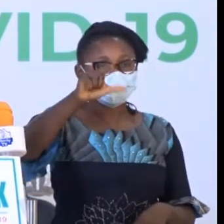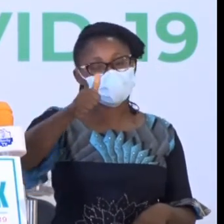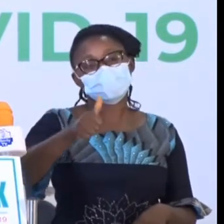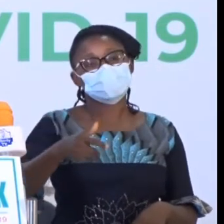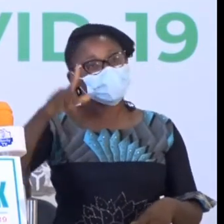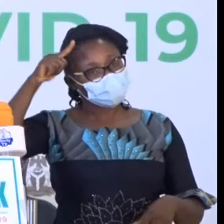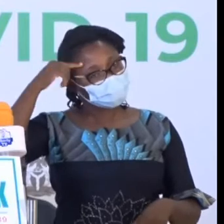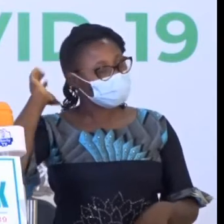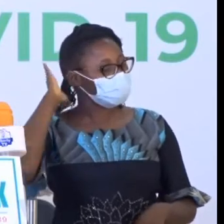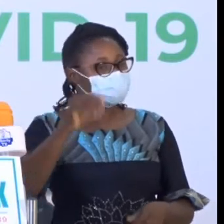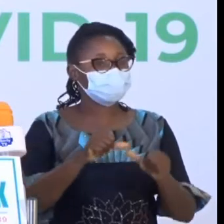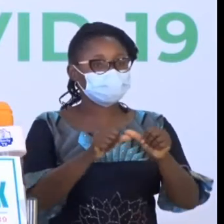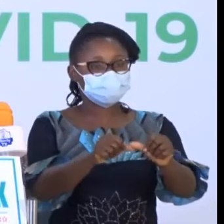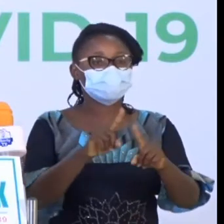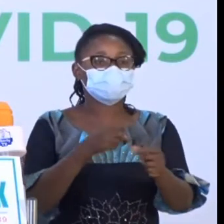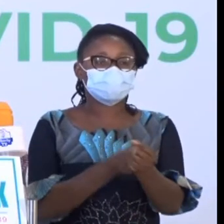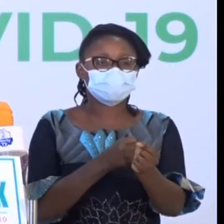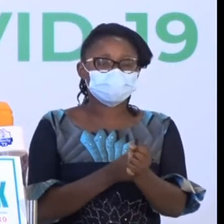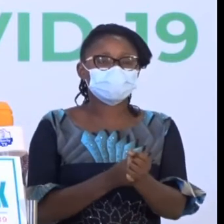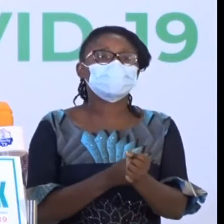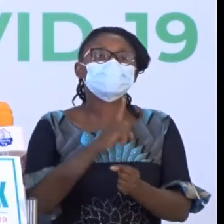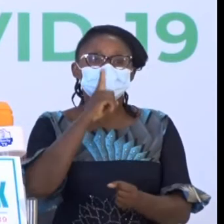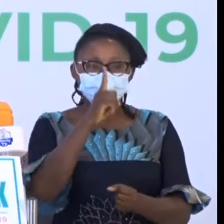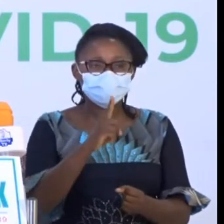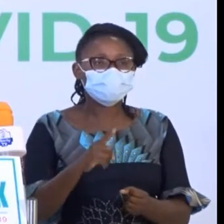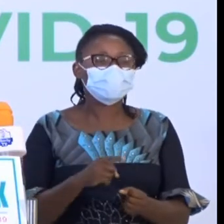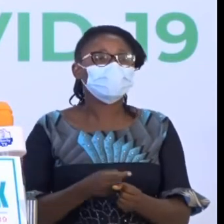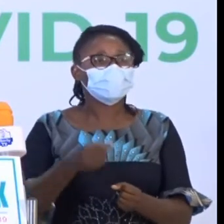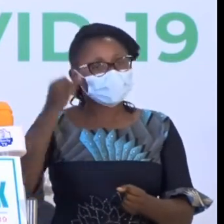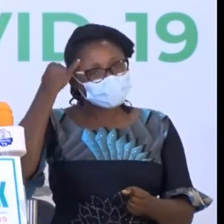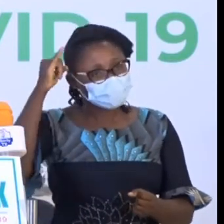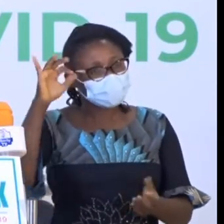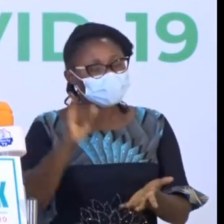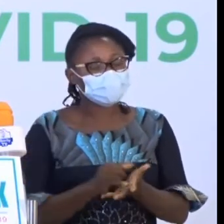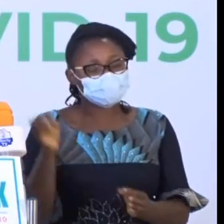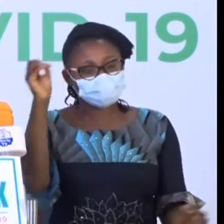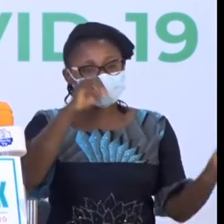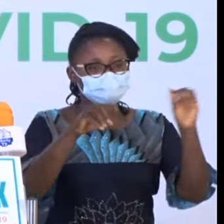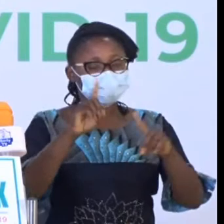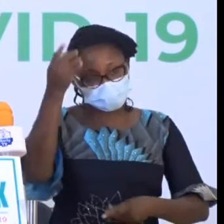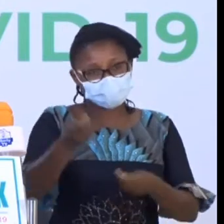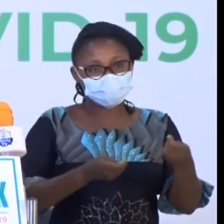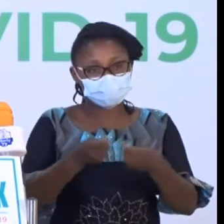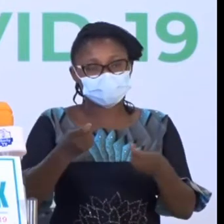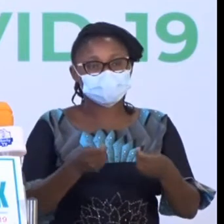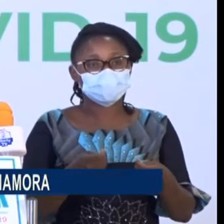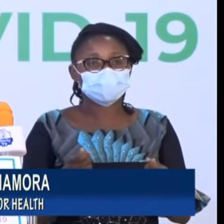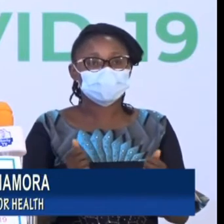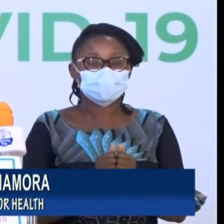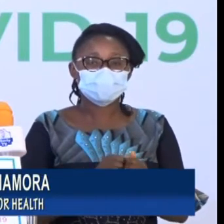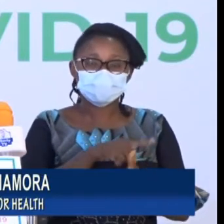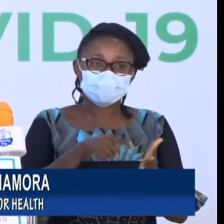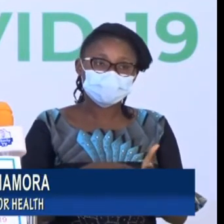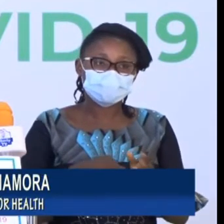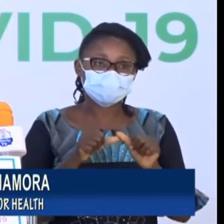Government will continue to support every genuine initiative that contributes to our response plan. It will go a long